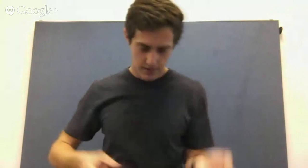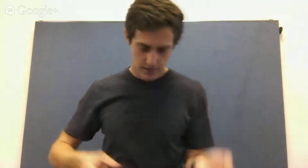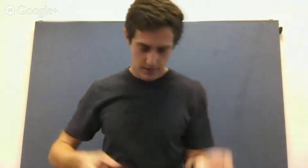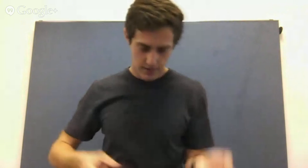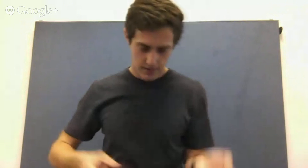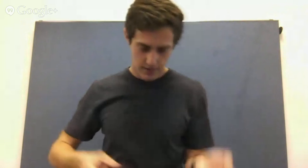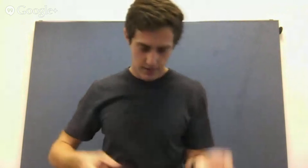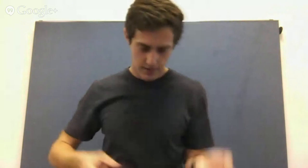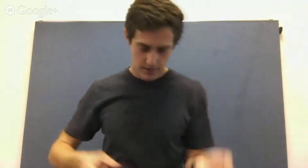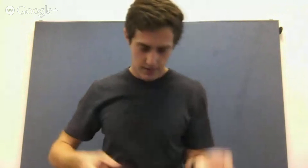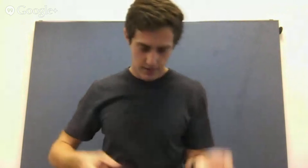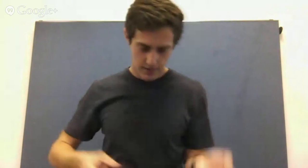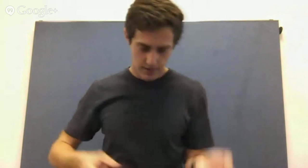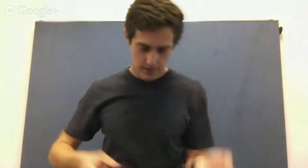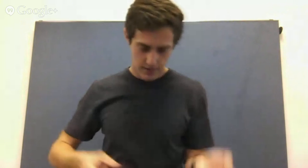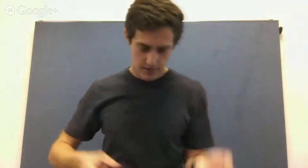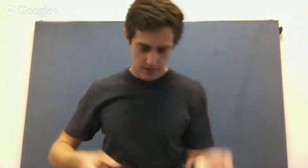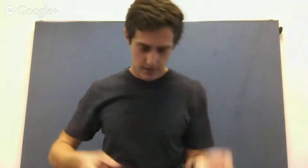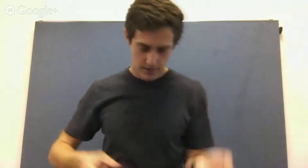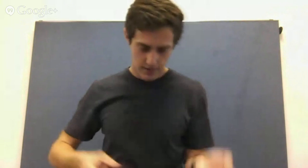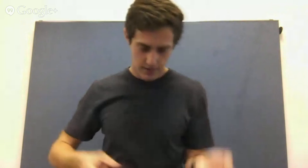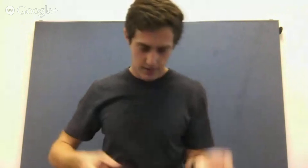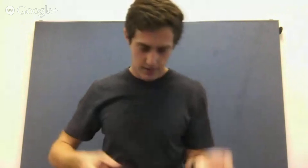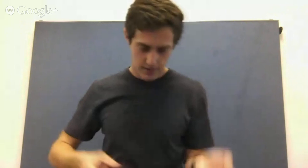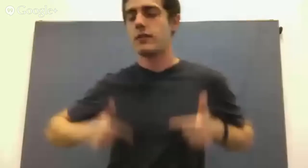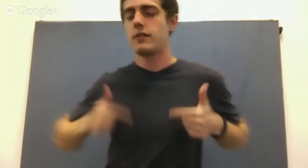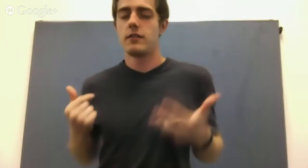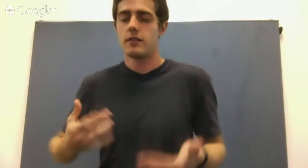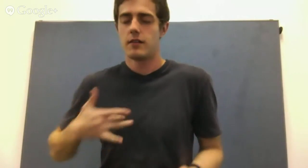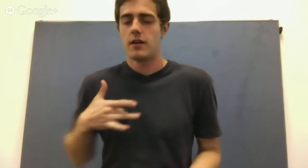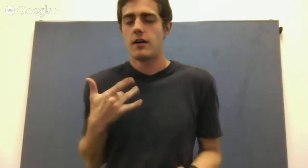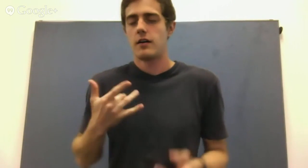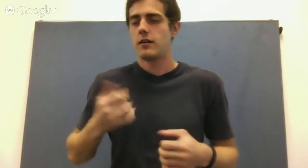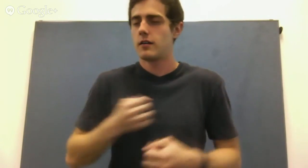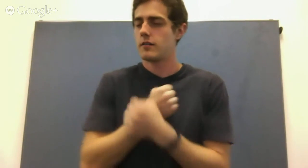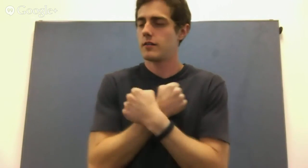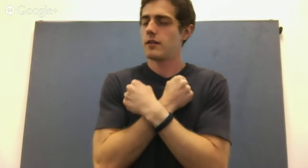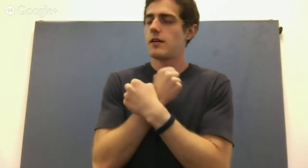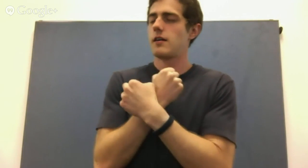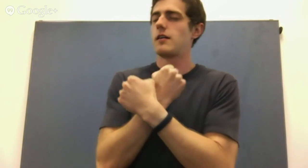All the signs, haven't been so